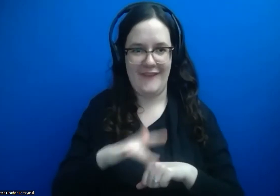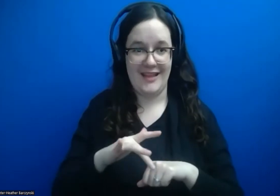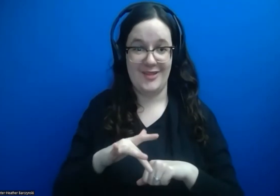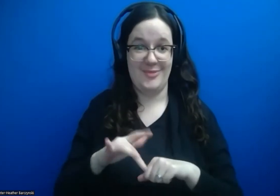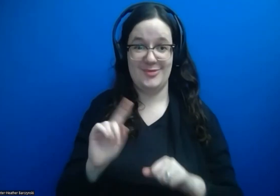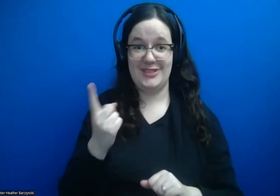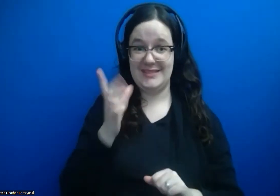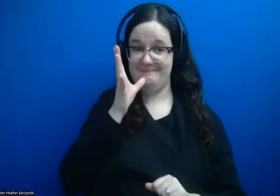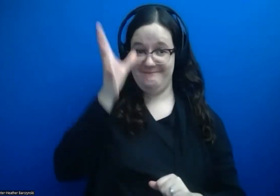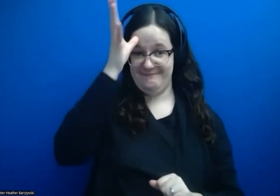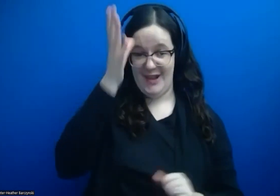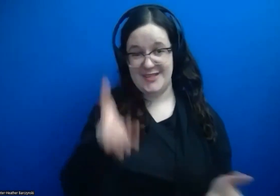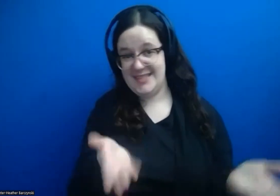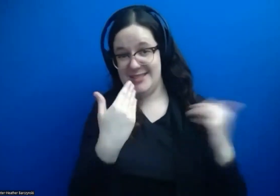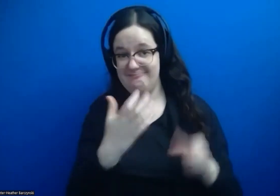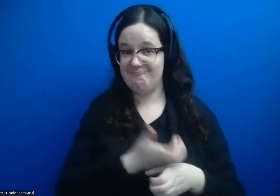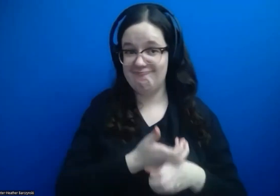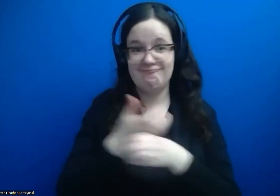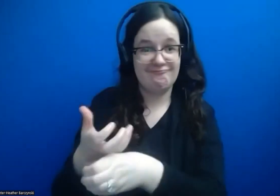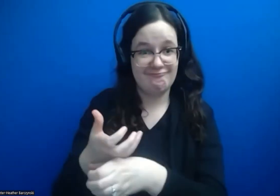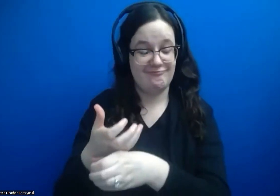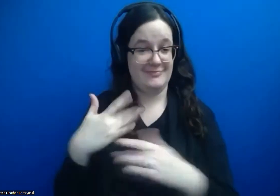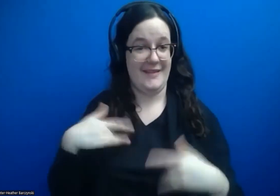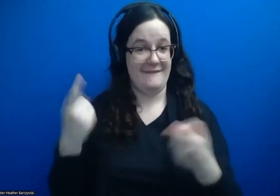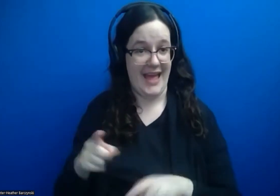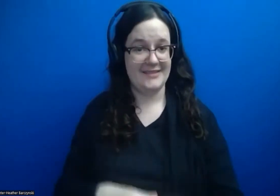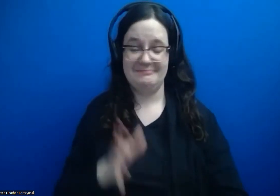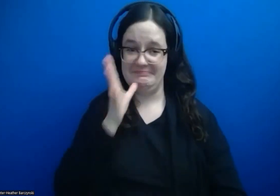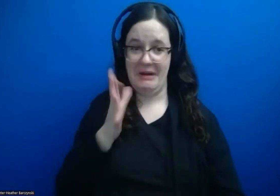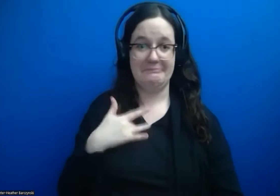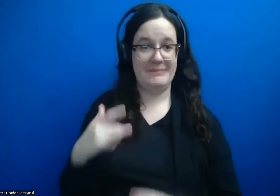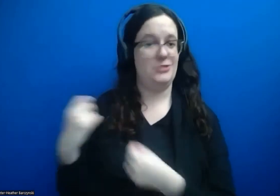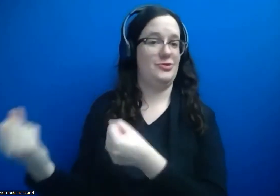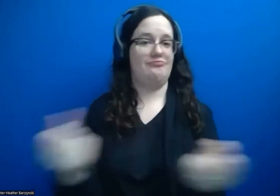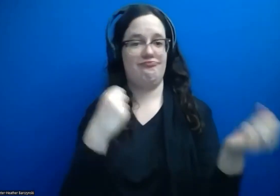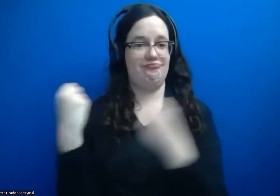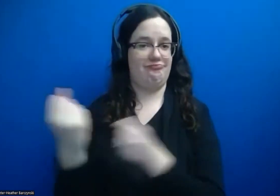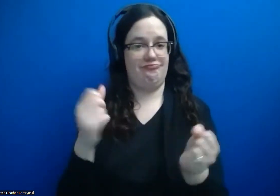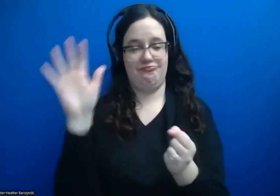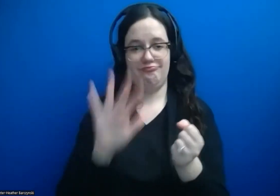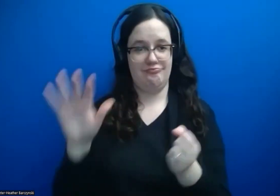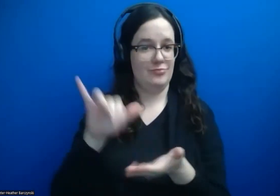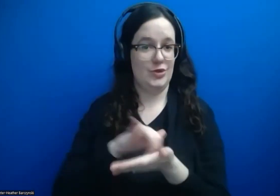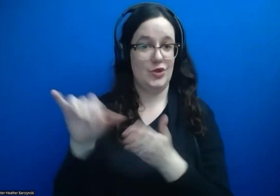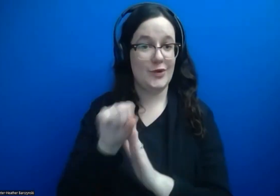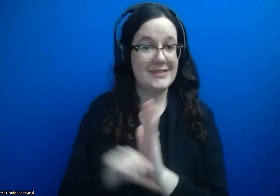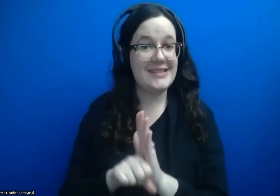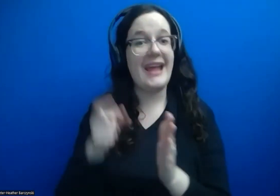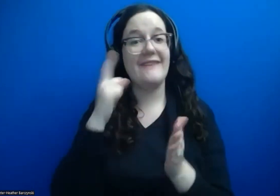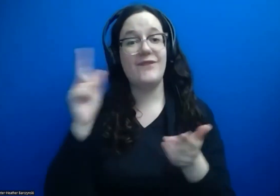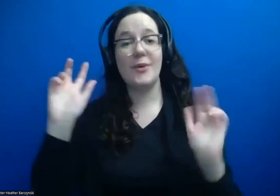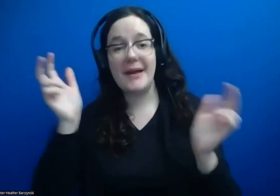to events, my mom particularly driving me all over the New York State to play soccer, basketball, or